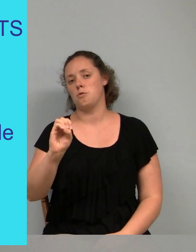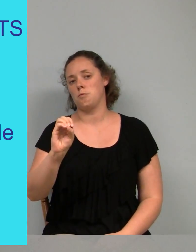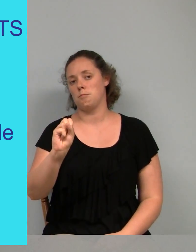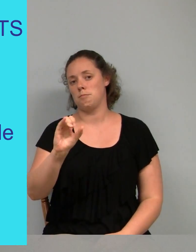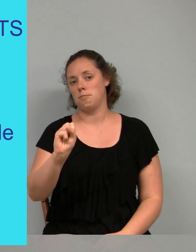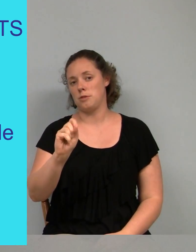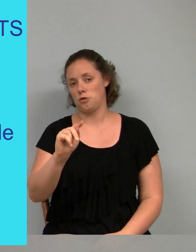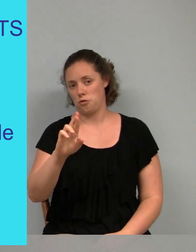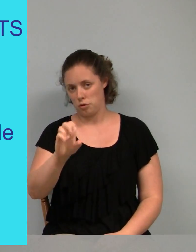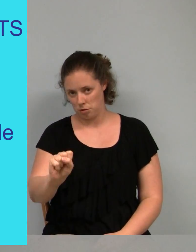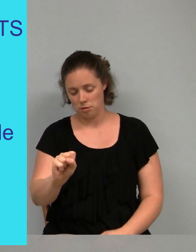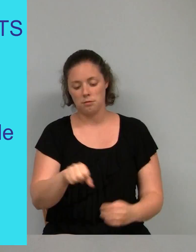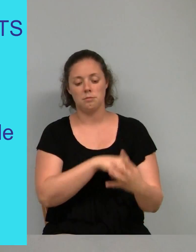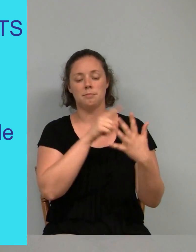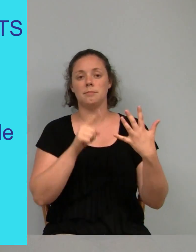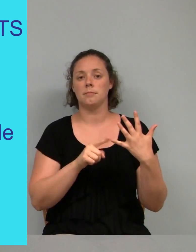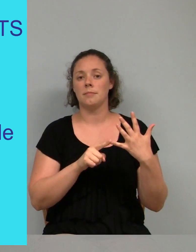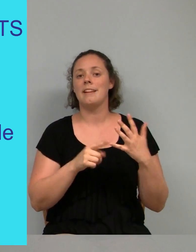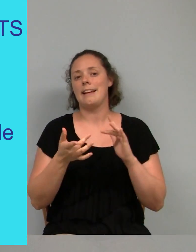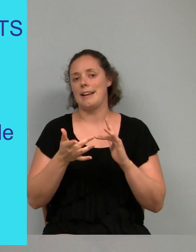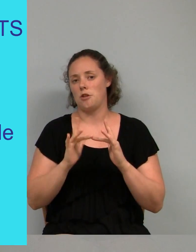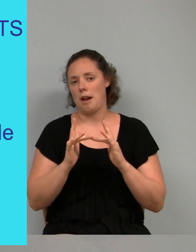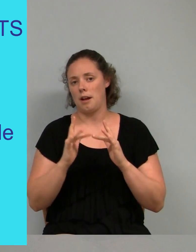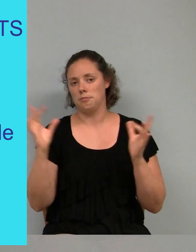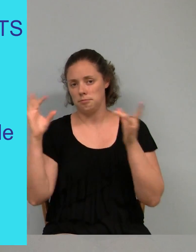and an internet connection to obtain the time.